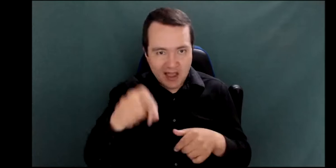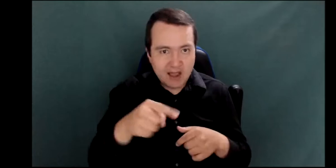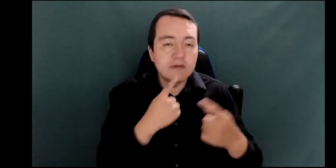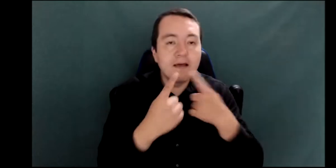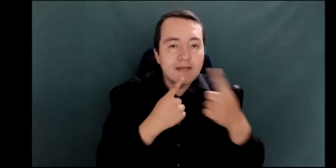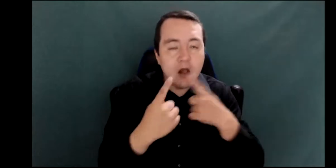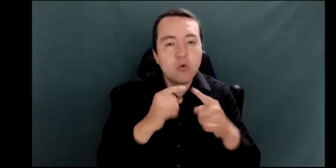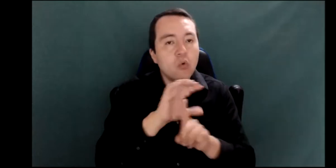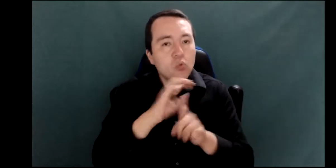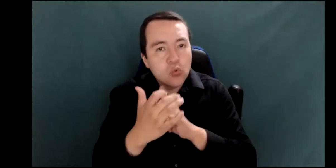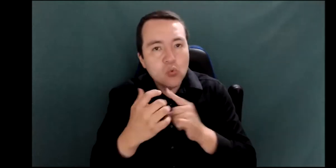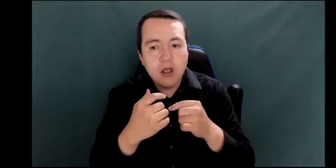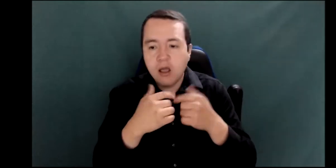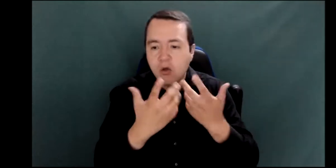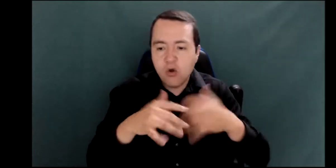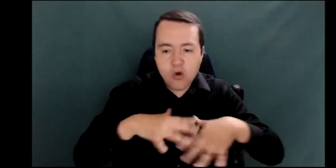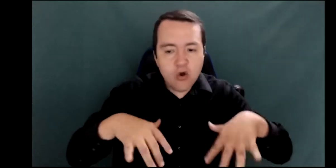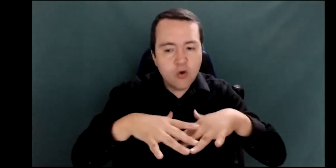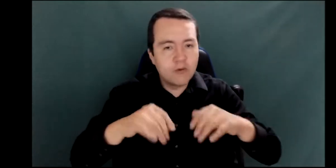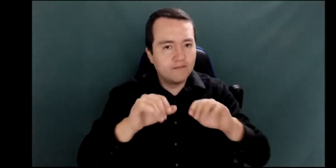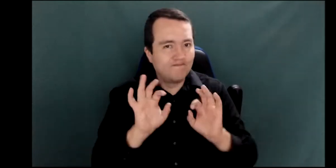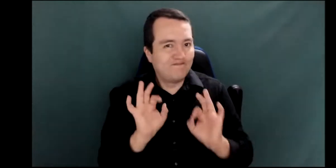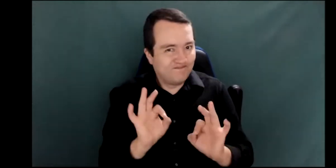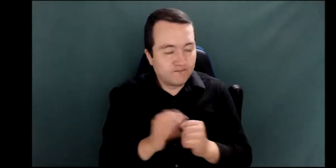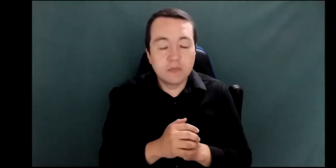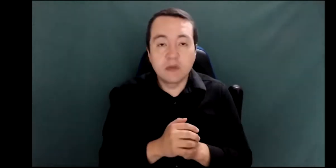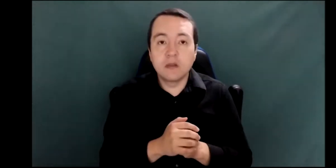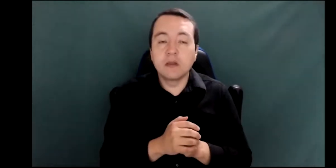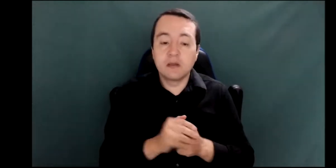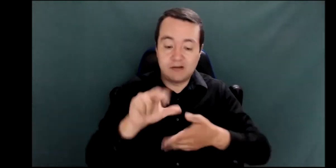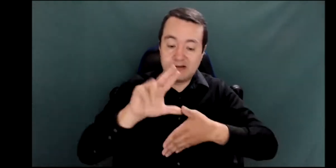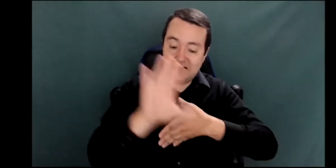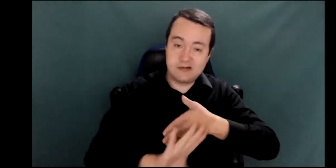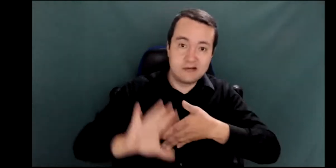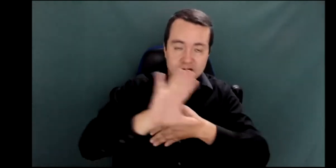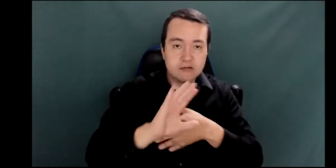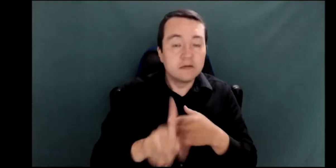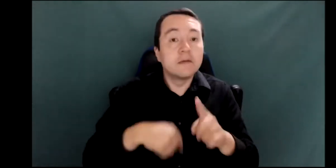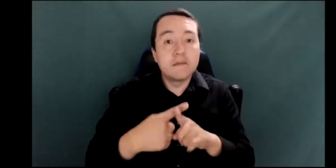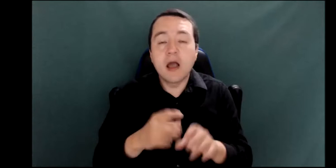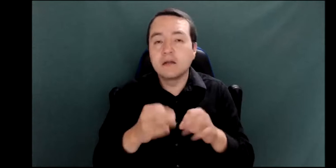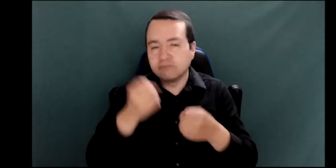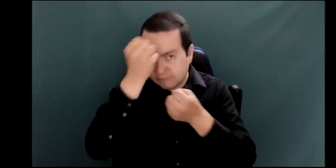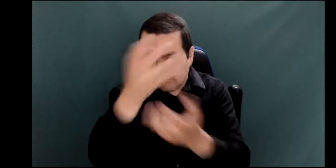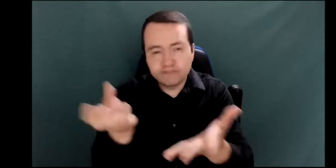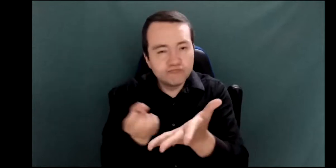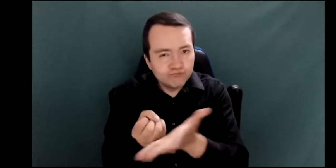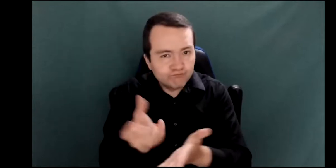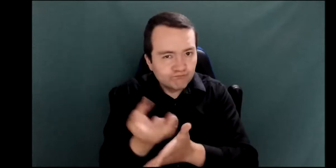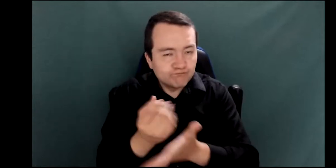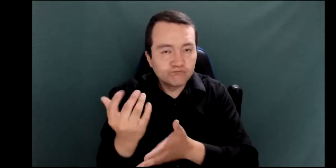and that we see this in terms of intercultural dialogues within the region. We also want